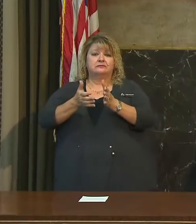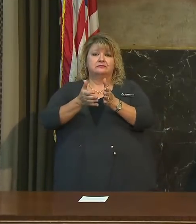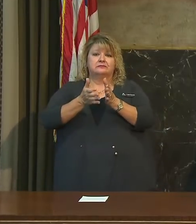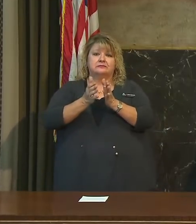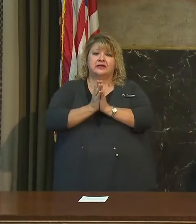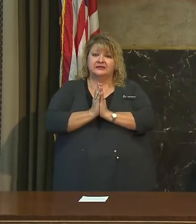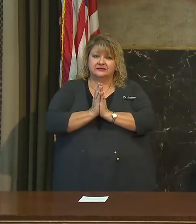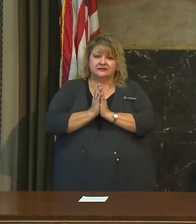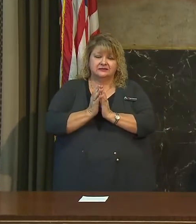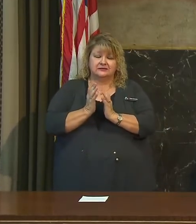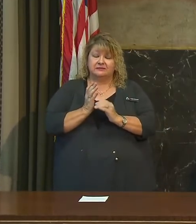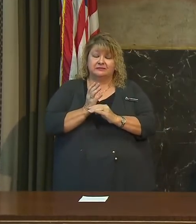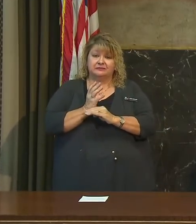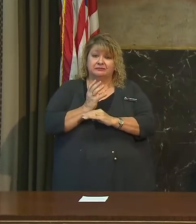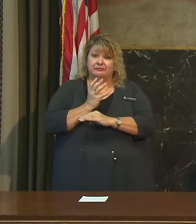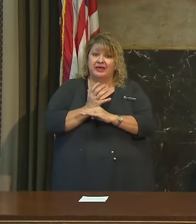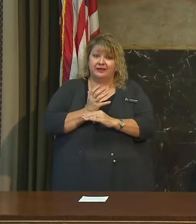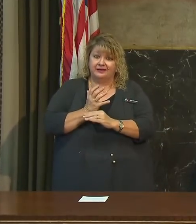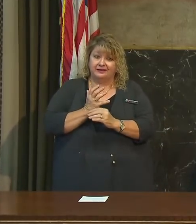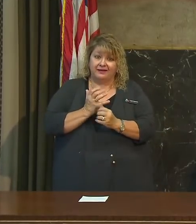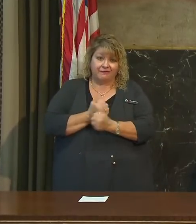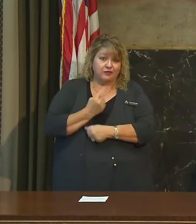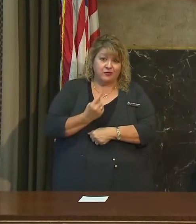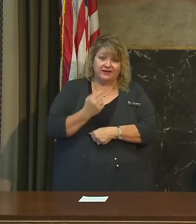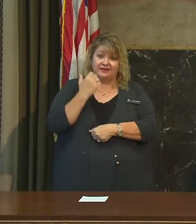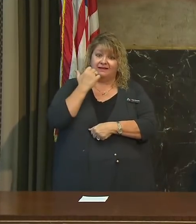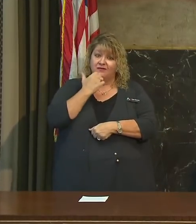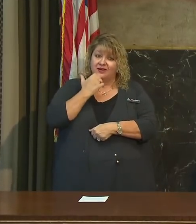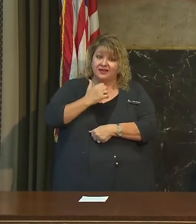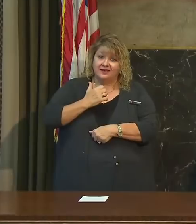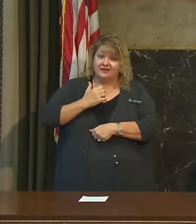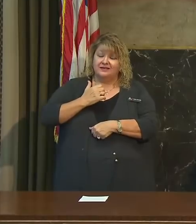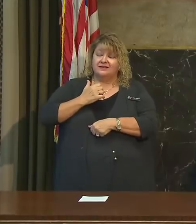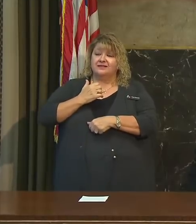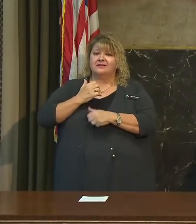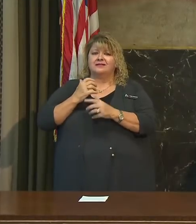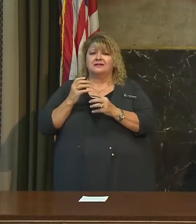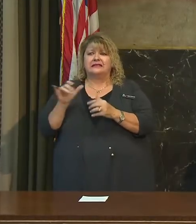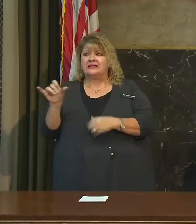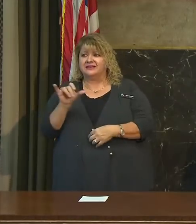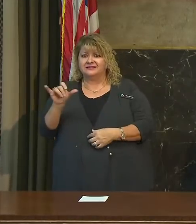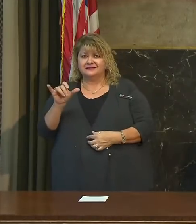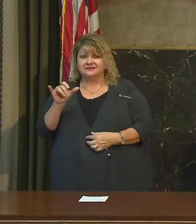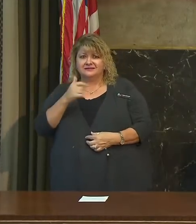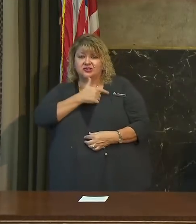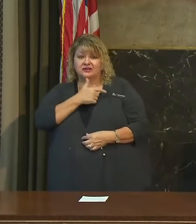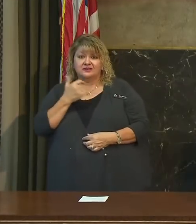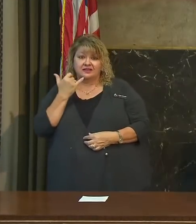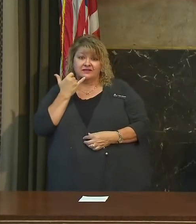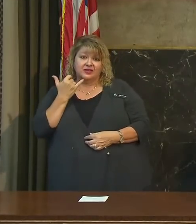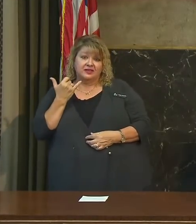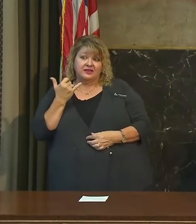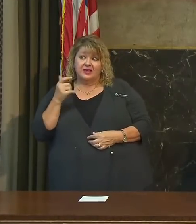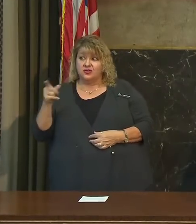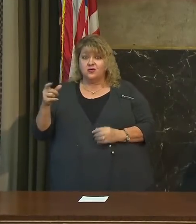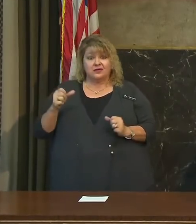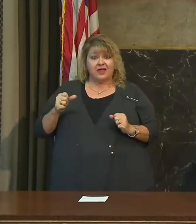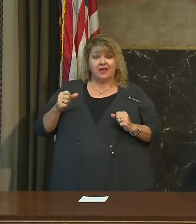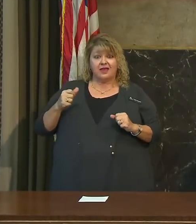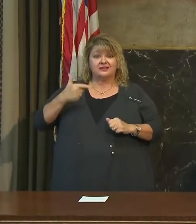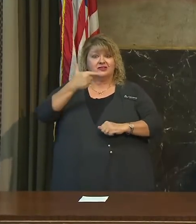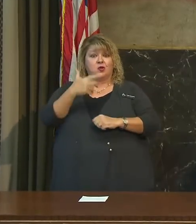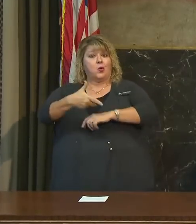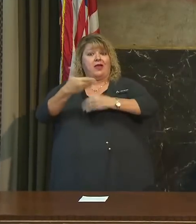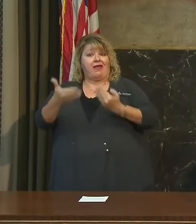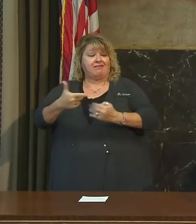every day to be more like Edwina and Andrew if they haven't yet done it. And you can also be like them and register for